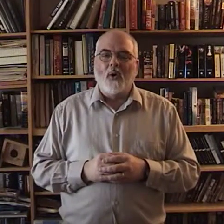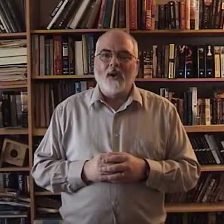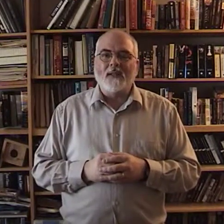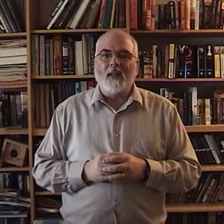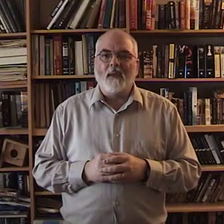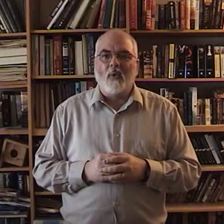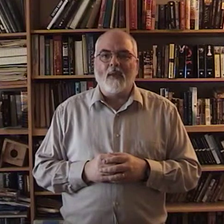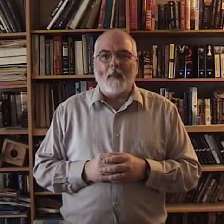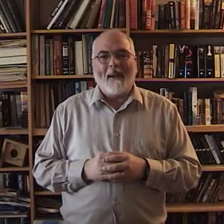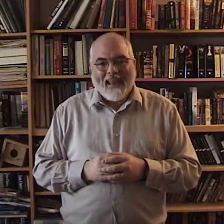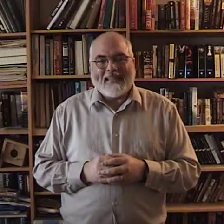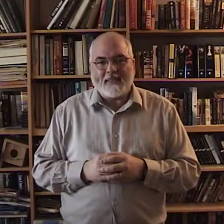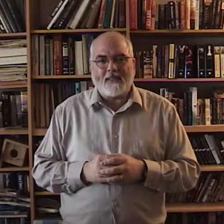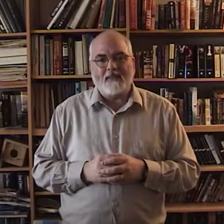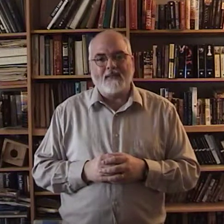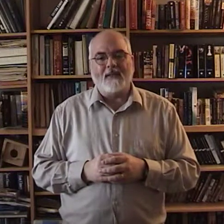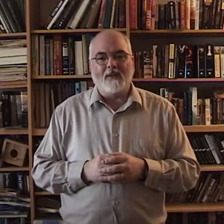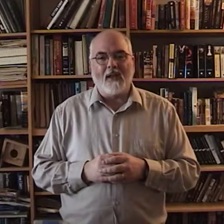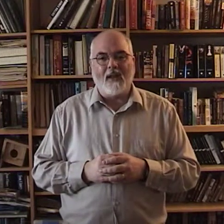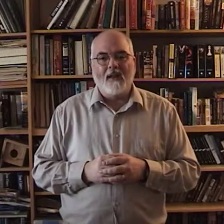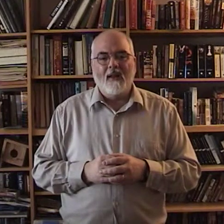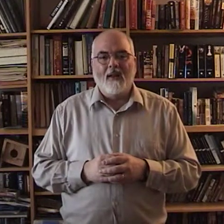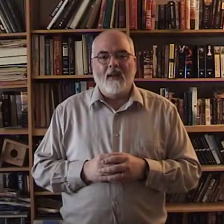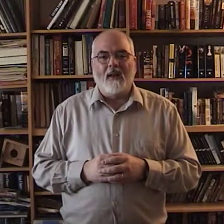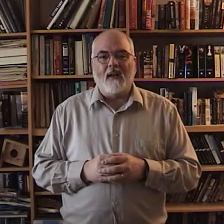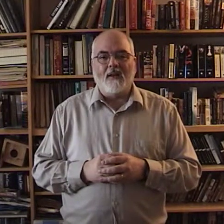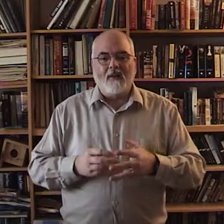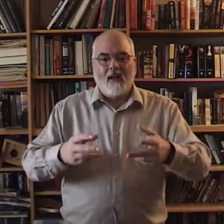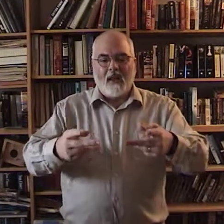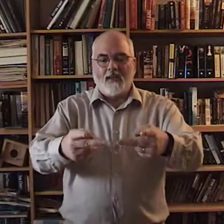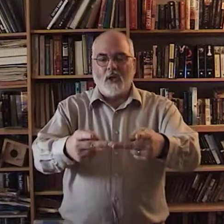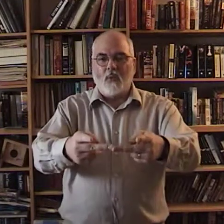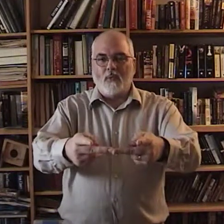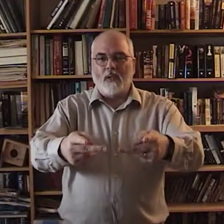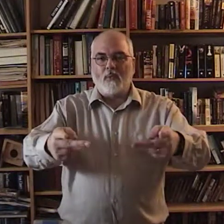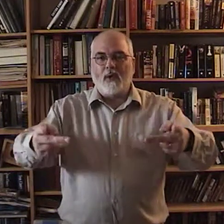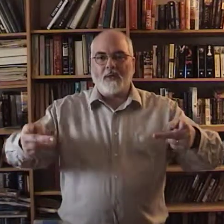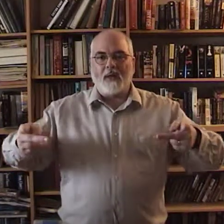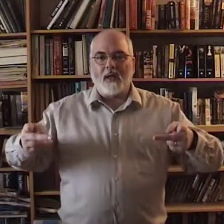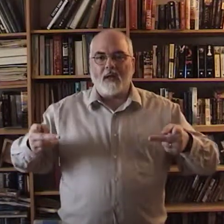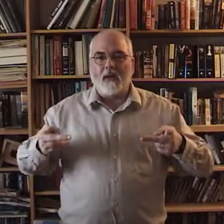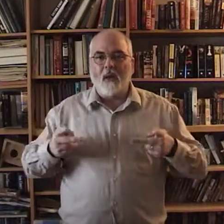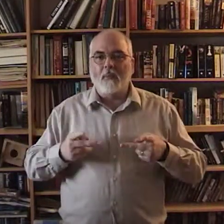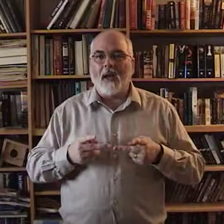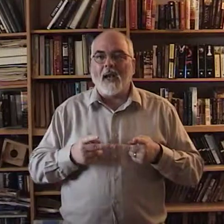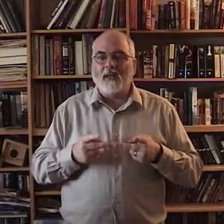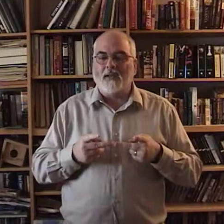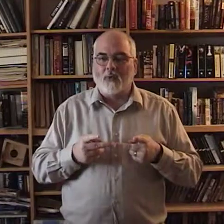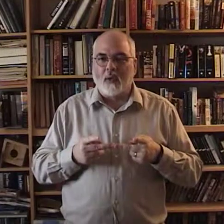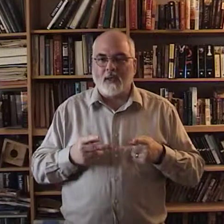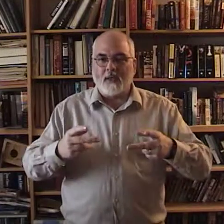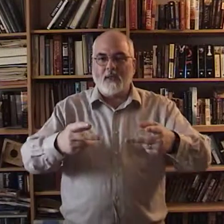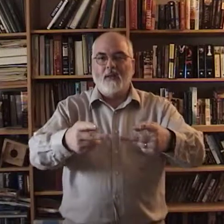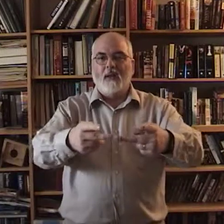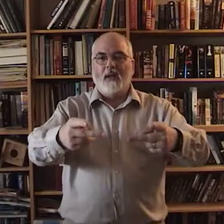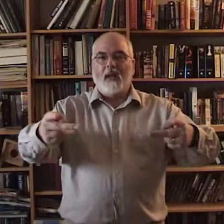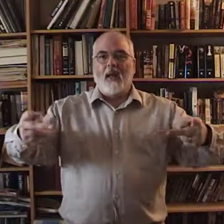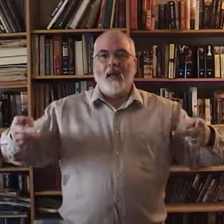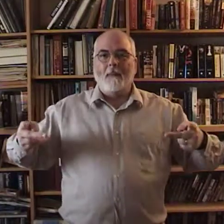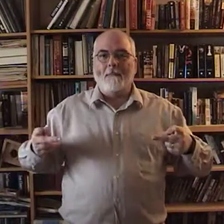Court is nothing more than a place. Okay? And so that's what we're going to sign it. No place of royalty. And